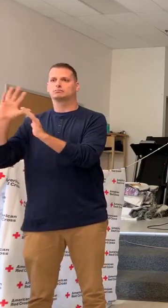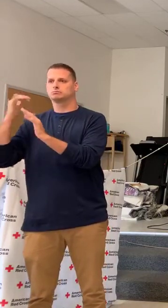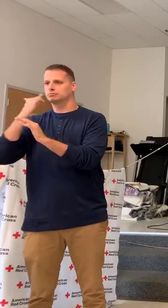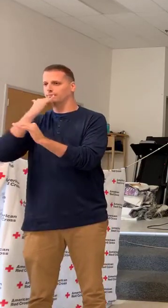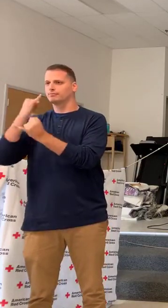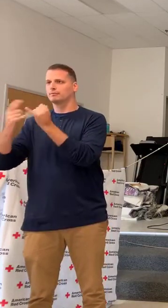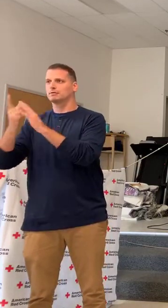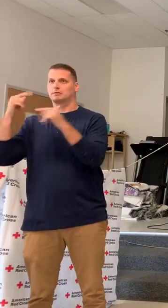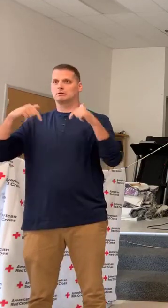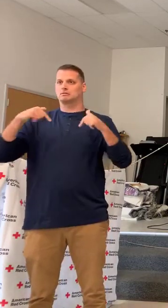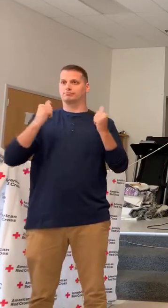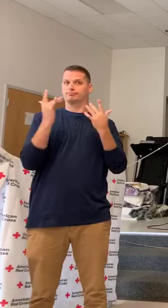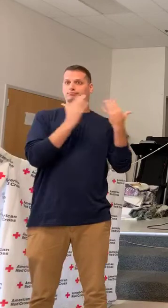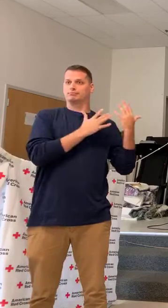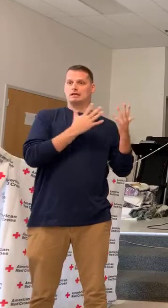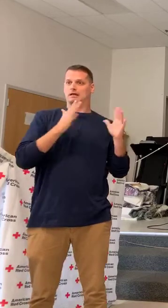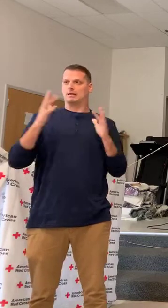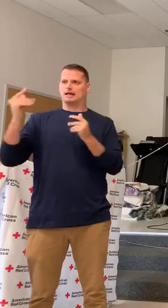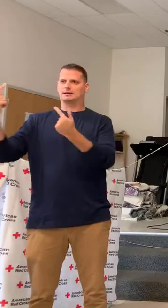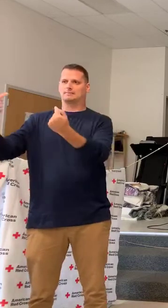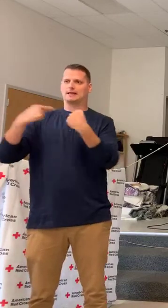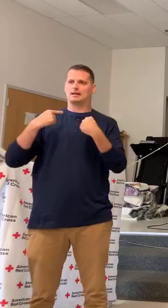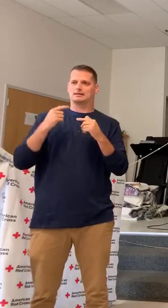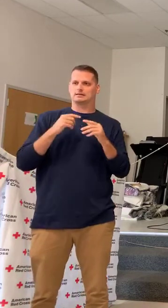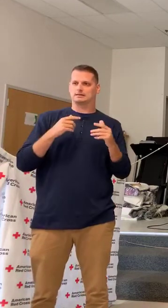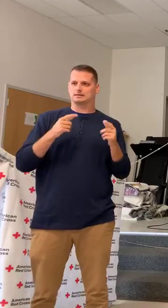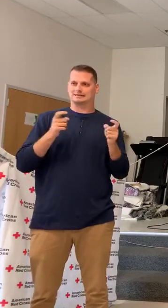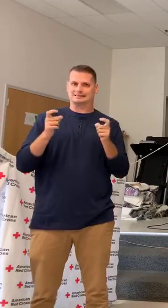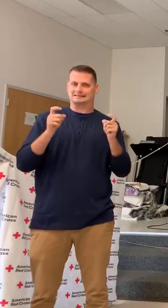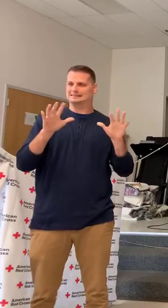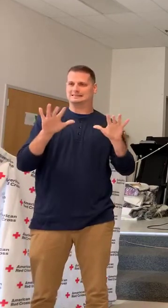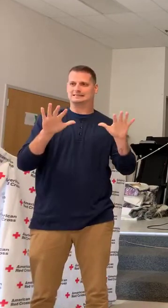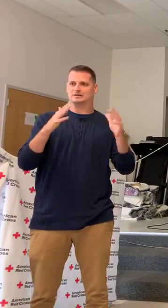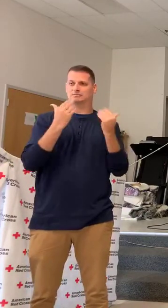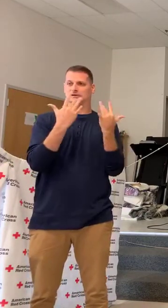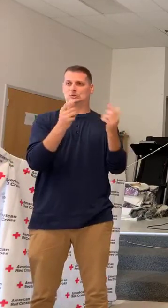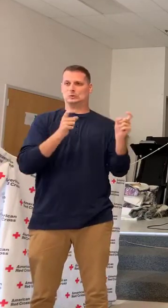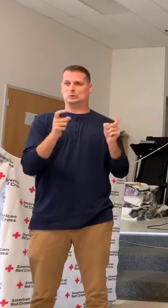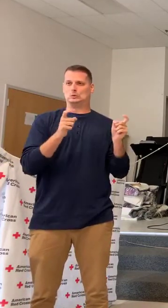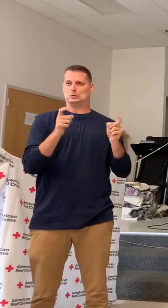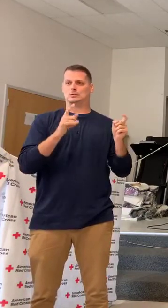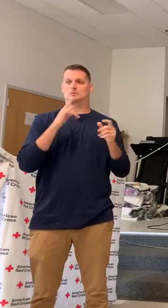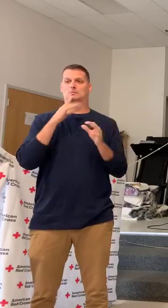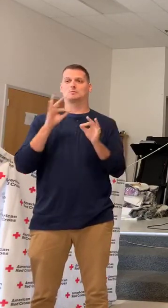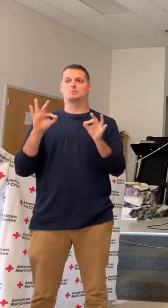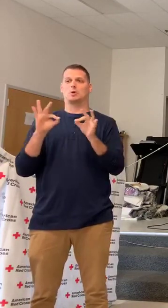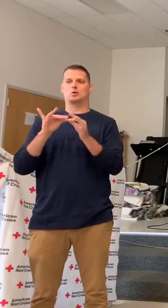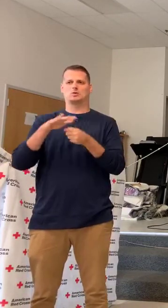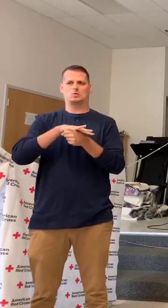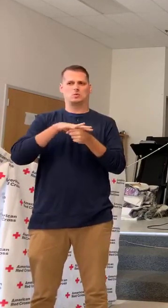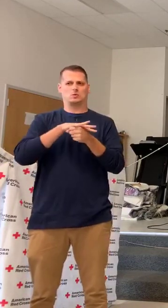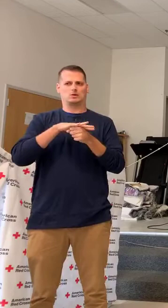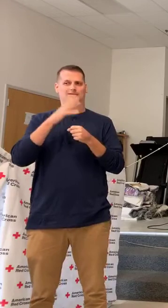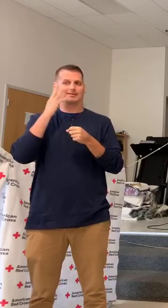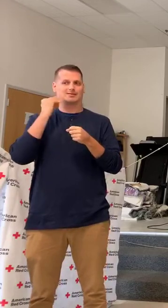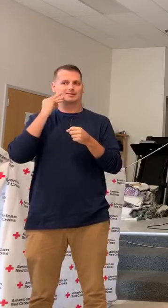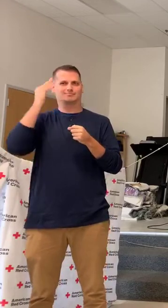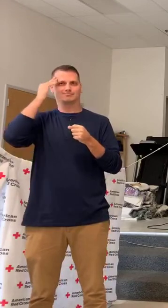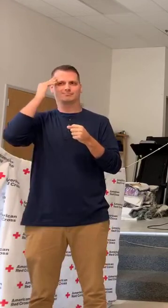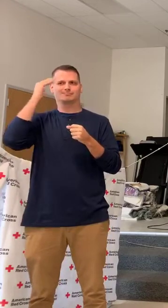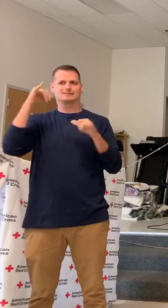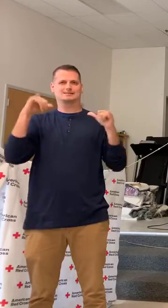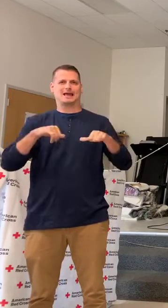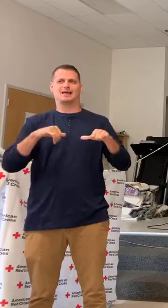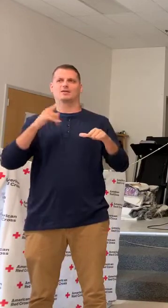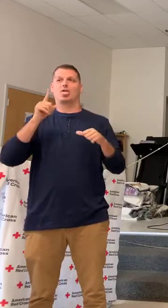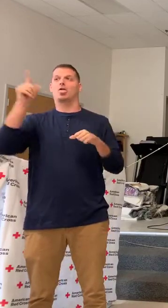wanted the Alaska team here with that local experience to be here for this community. Ed Soto is our agency administrator. He and I talked,